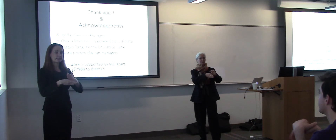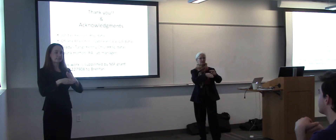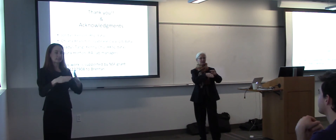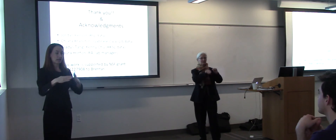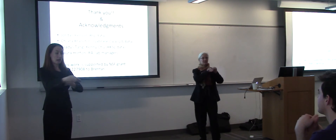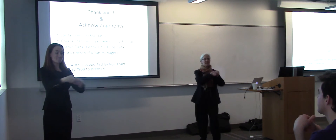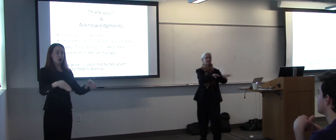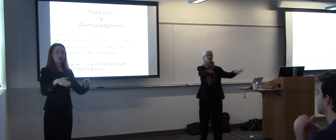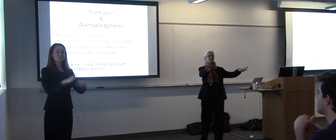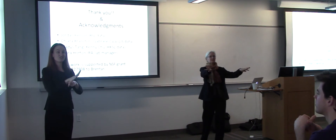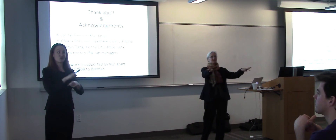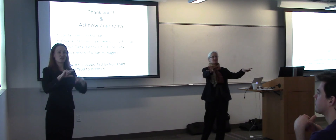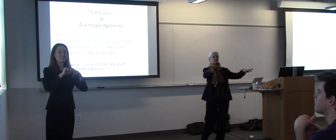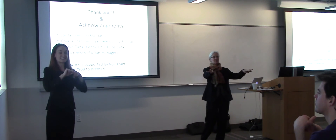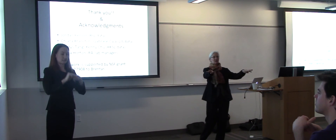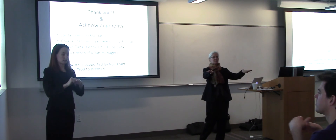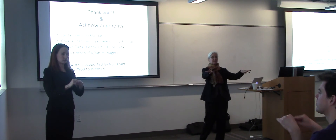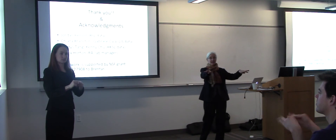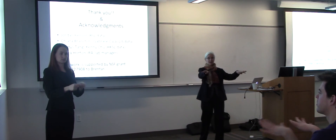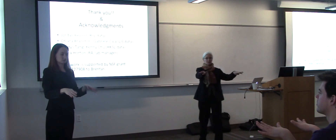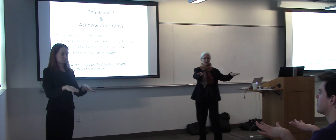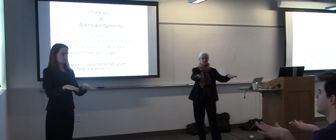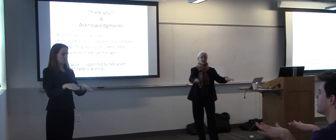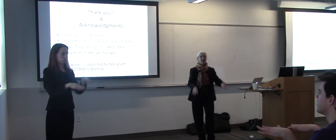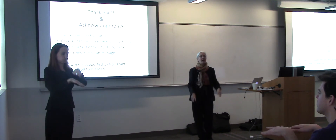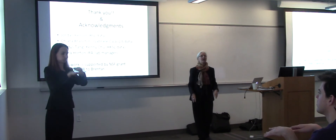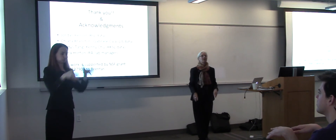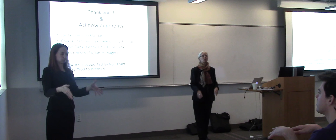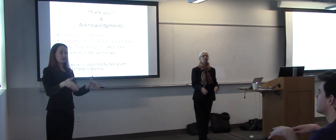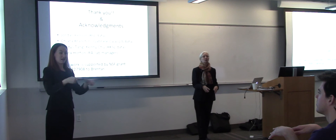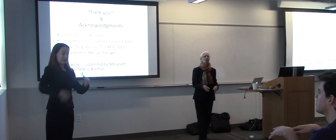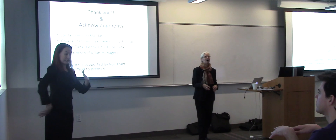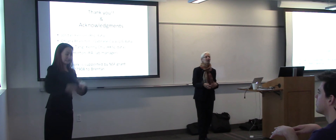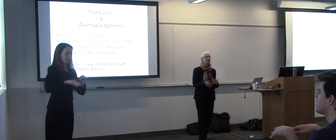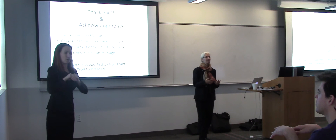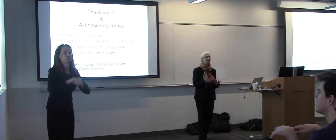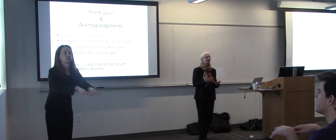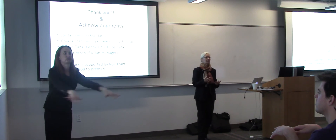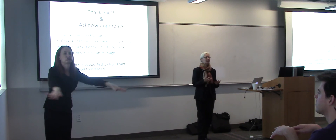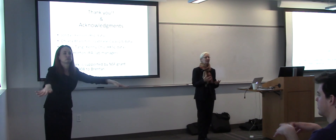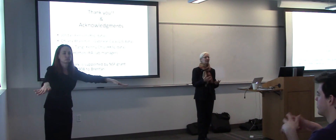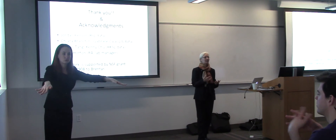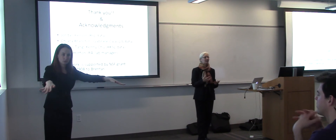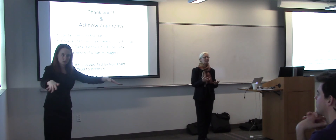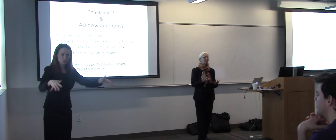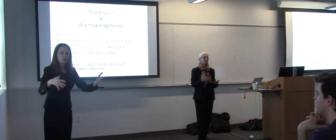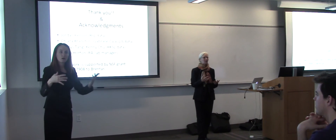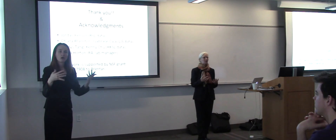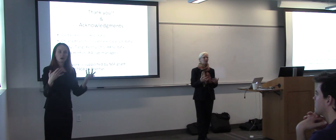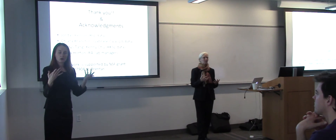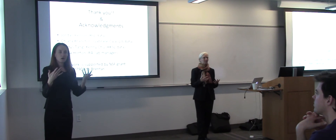box full of sticks, and then the sticks scattering. And there were